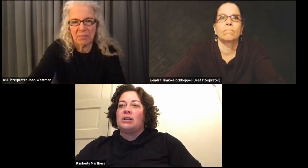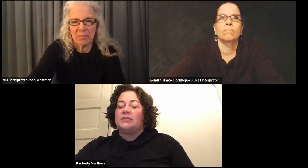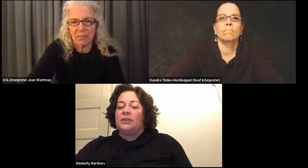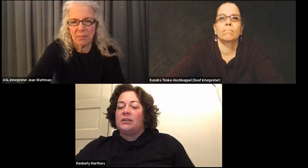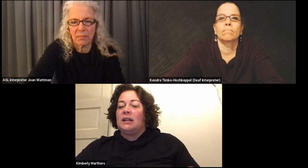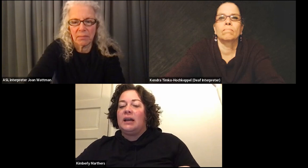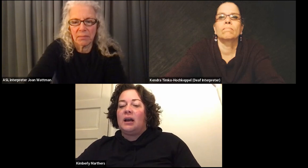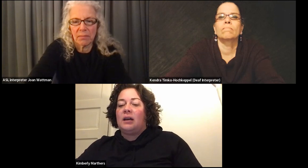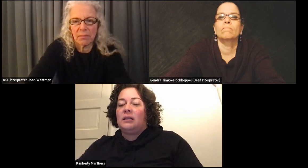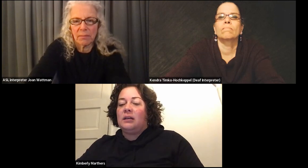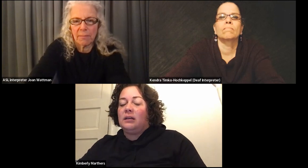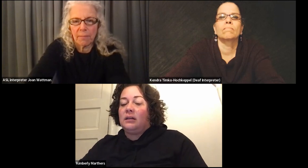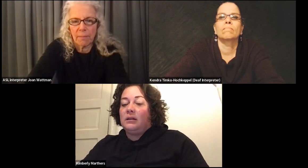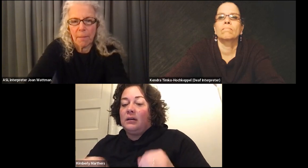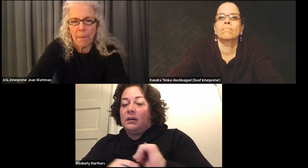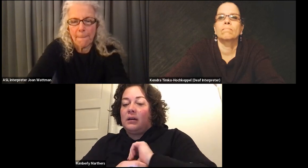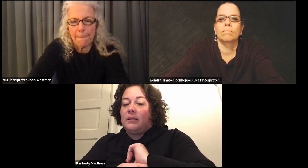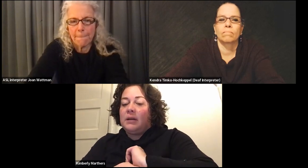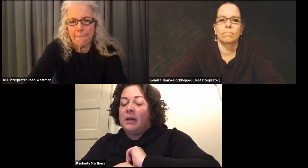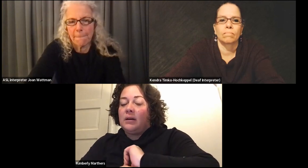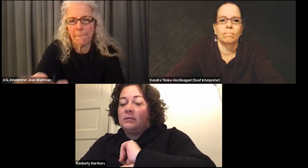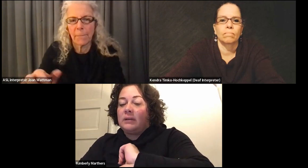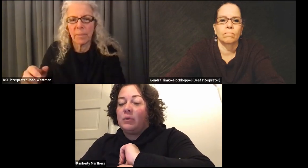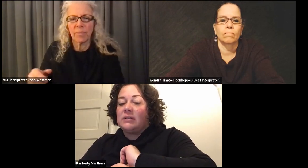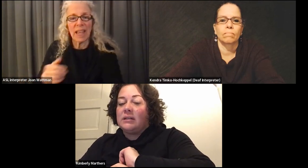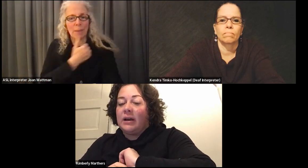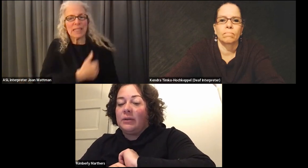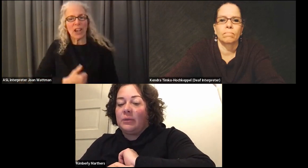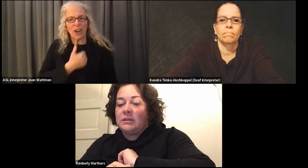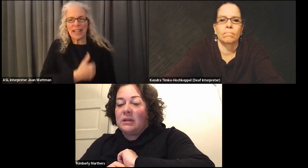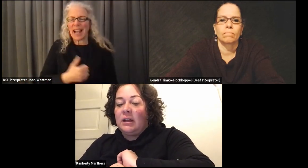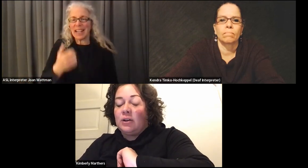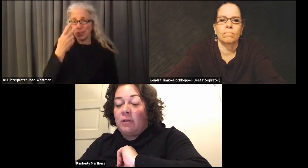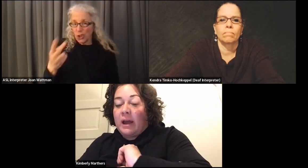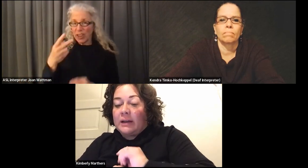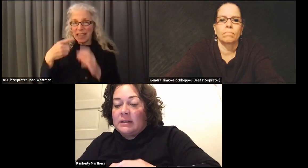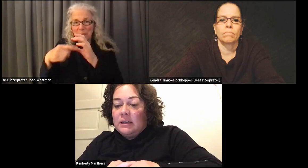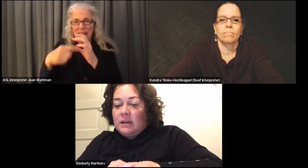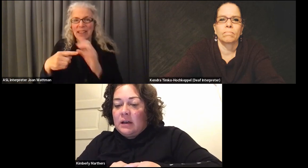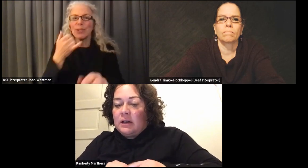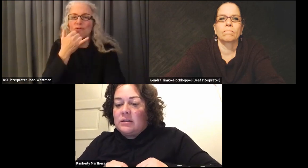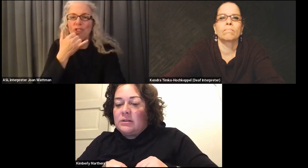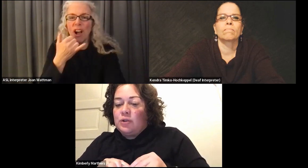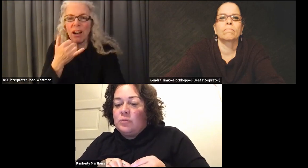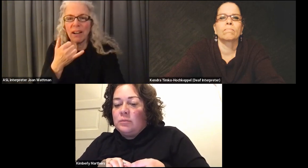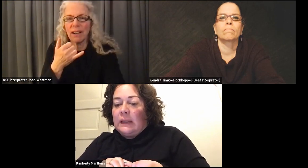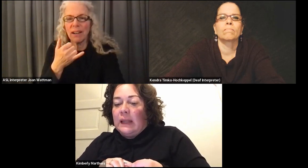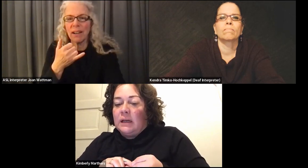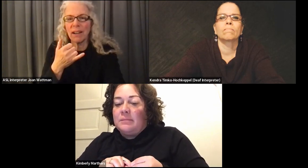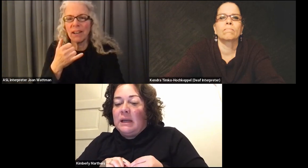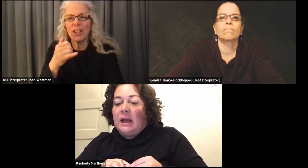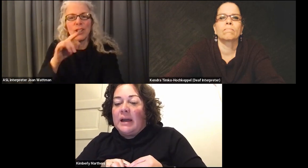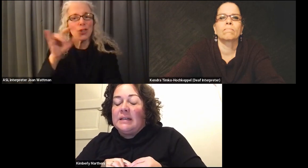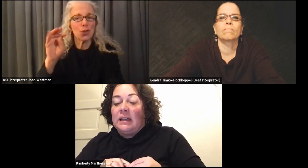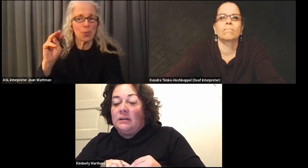I apologize for the delay on the email that was sent out. There was an incorrect Zoom